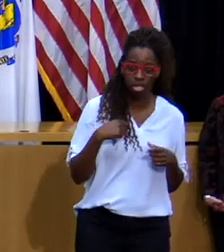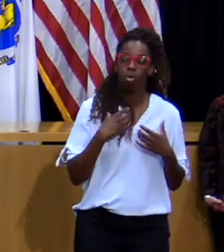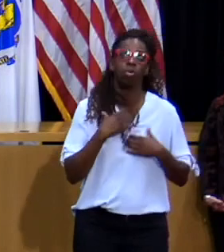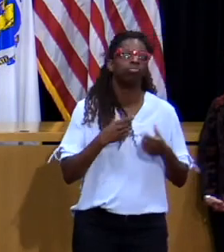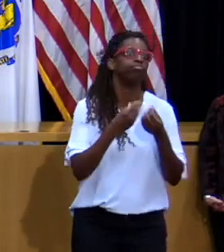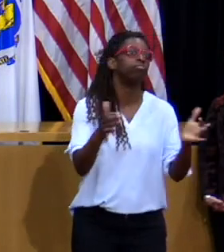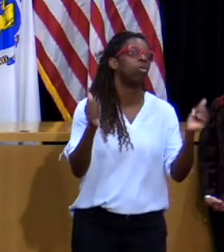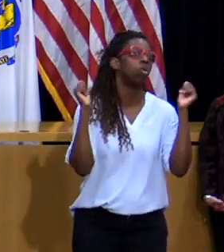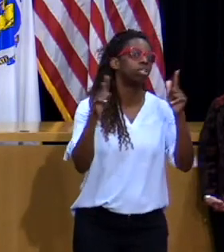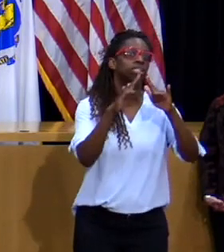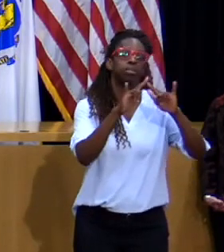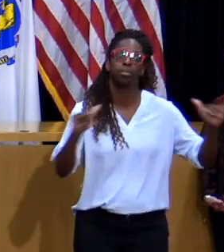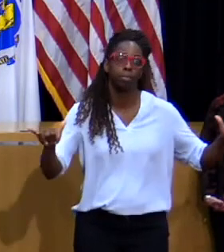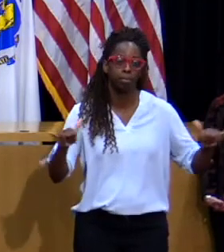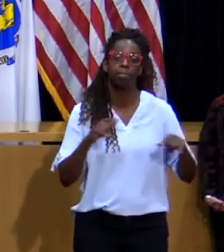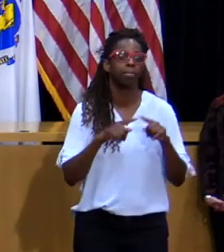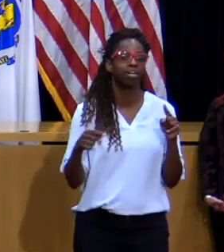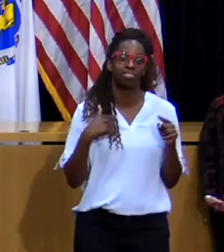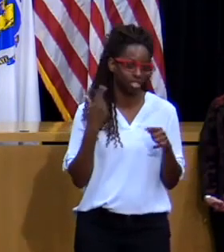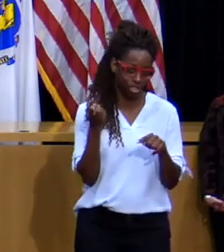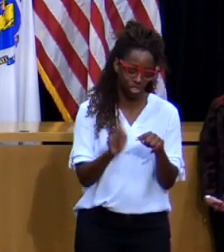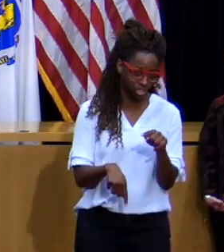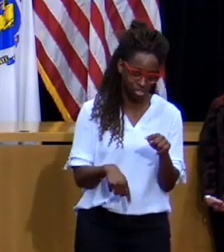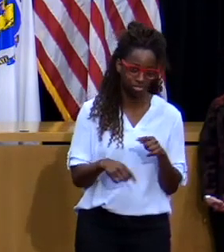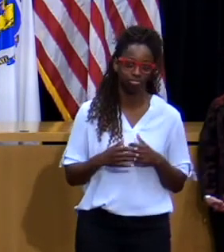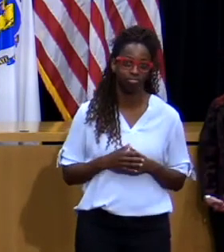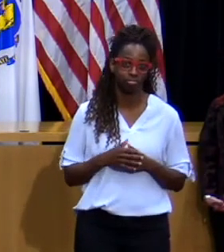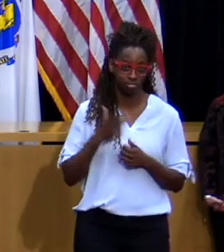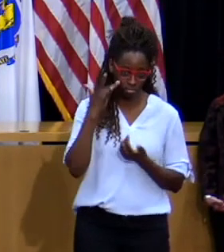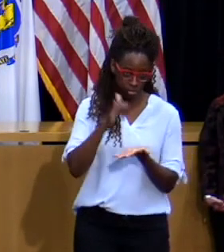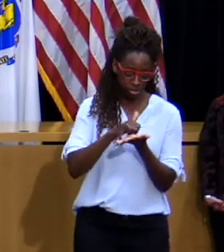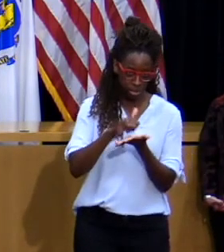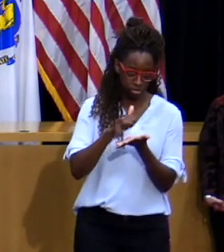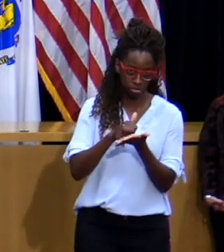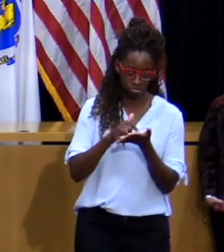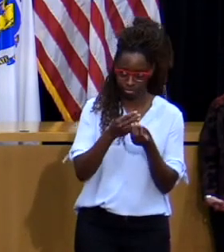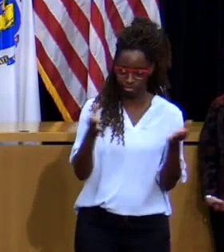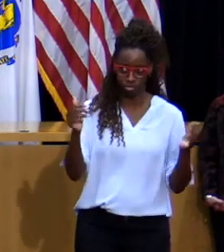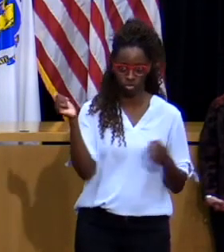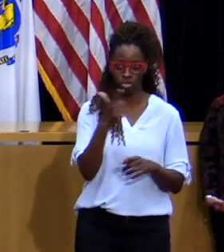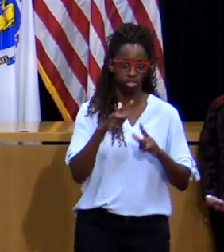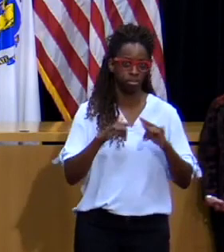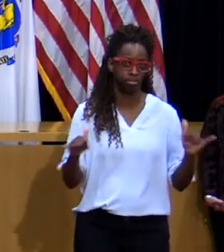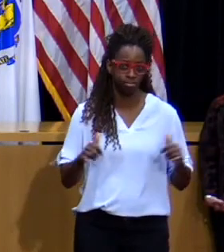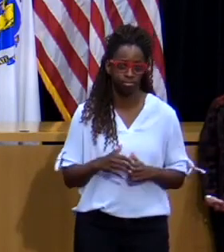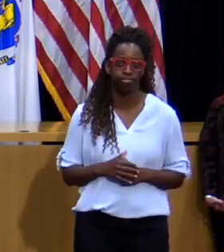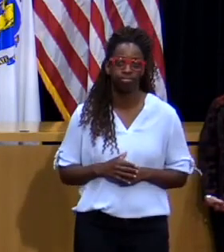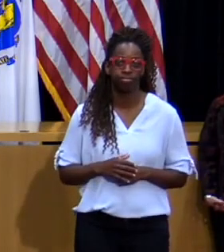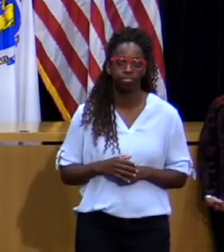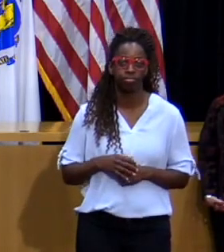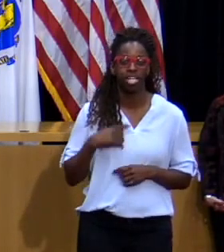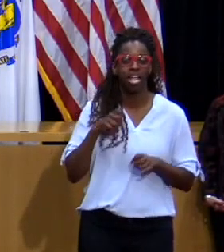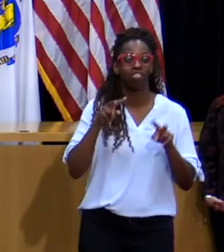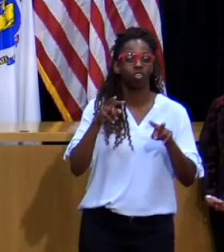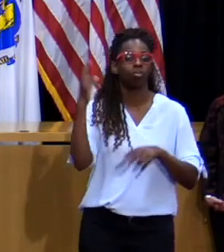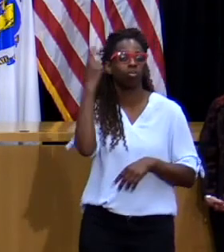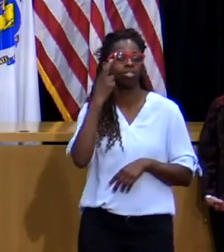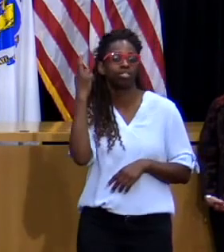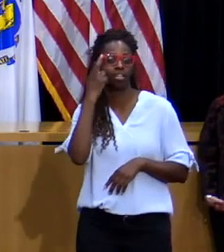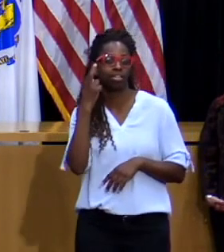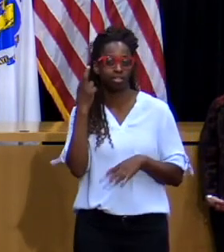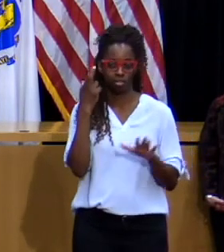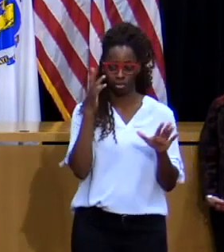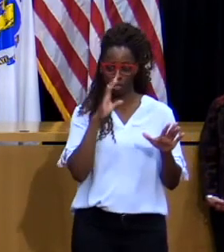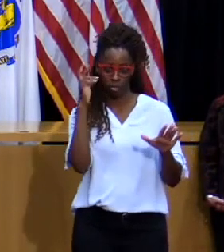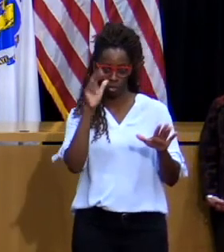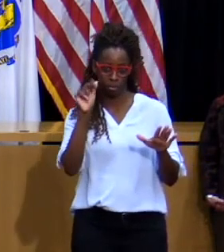obviously not physically possible. So we have to think about it in the way that rationally saves the most lives, protects the healthcare